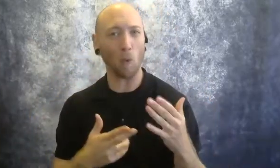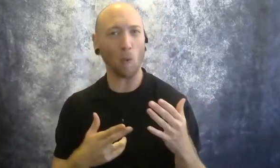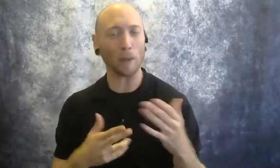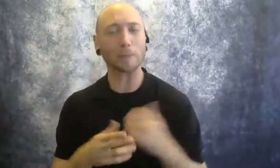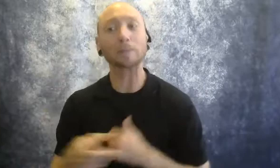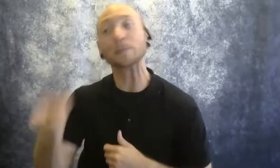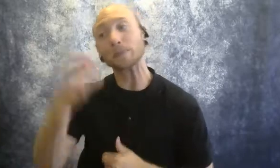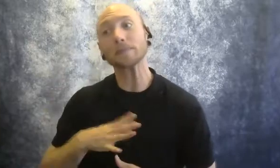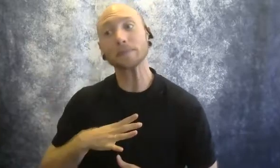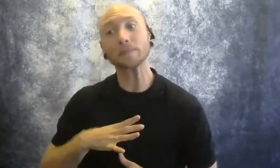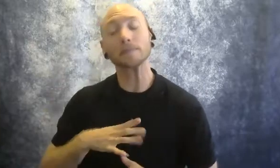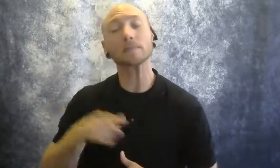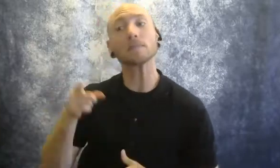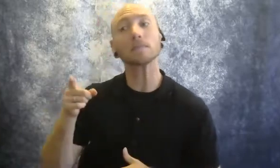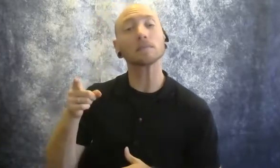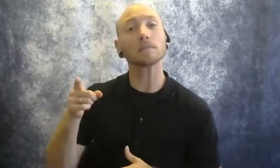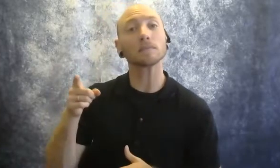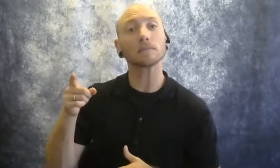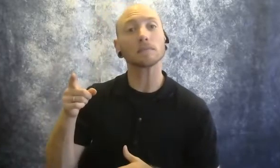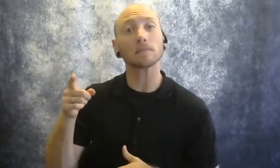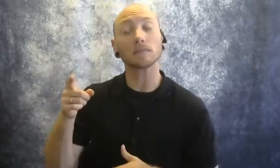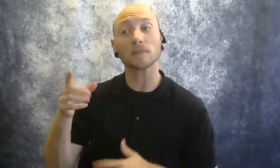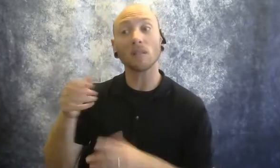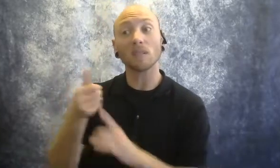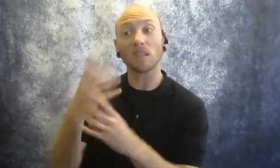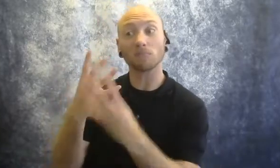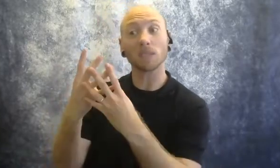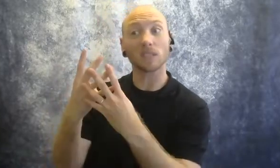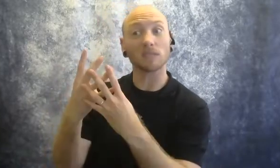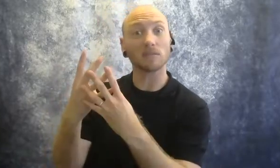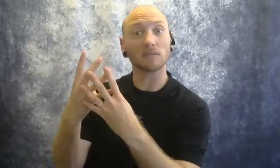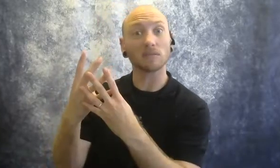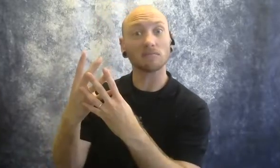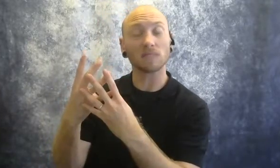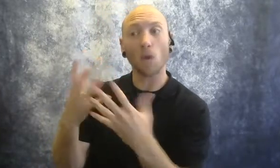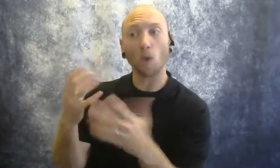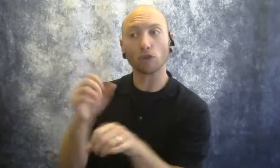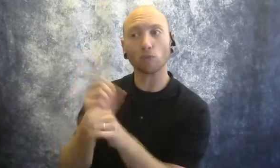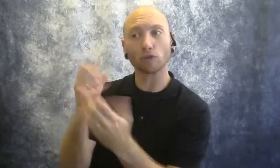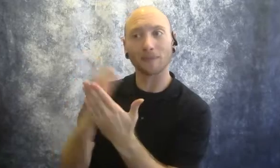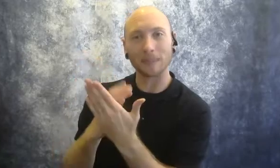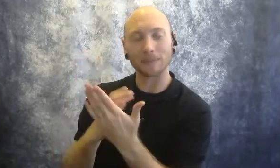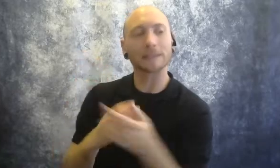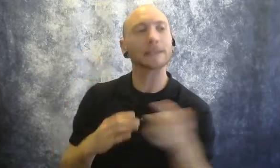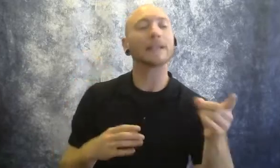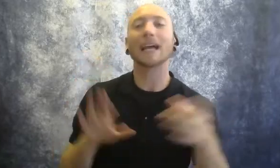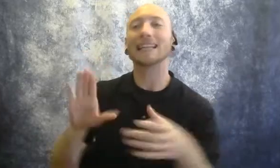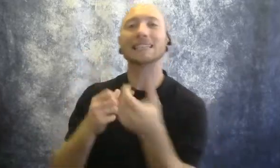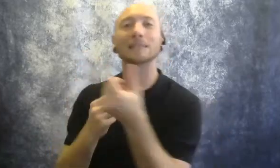we are." So he was in prison and going to work these steps. And his sponsor said,